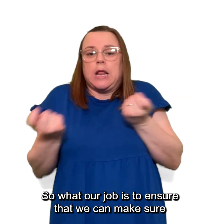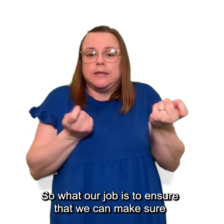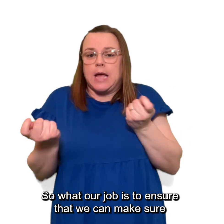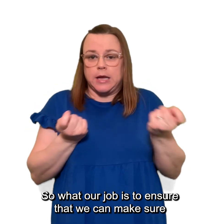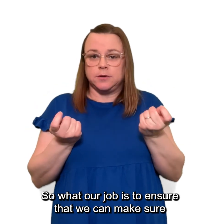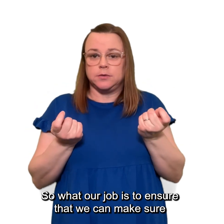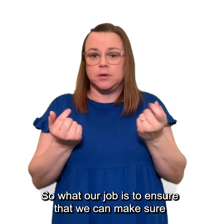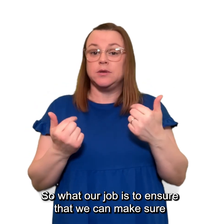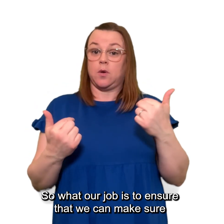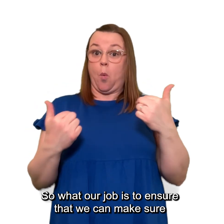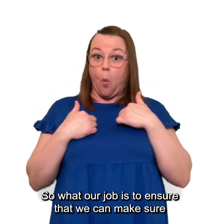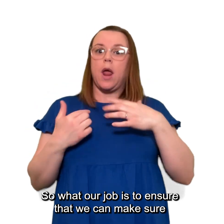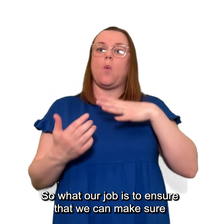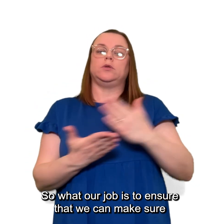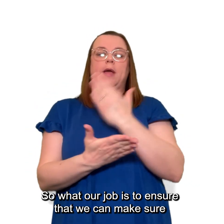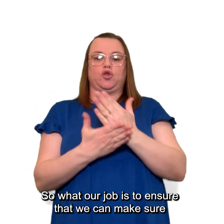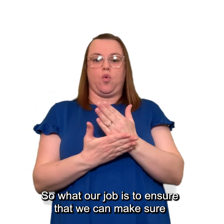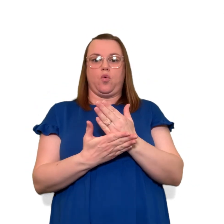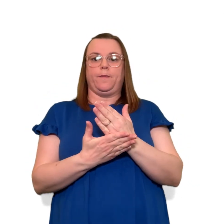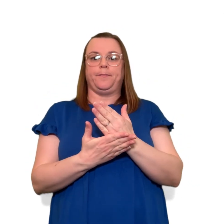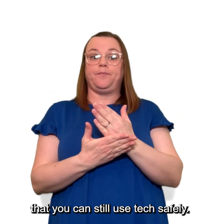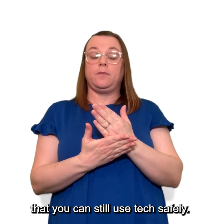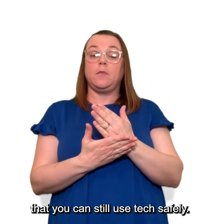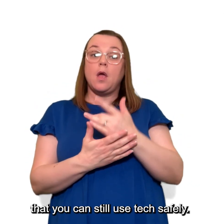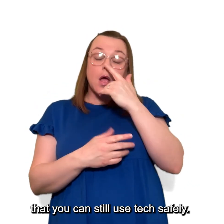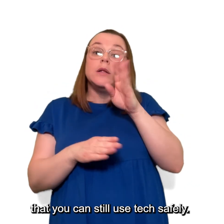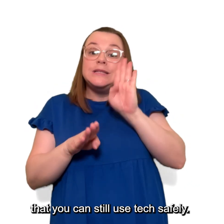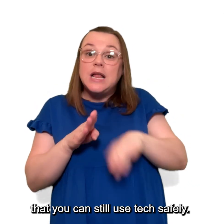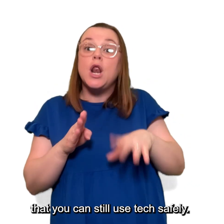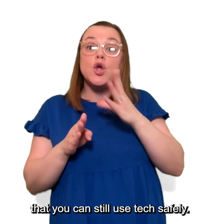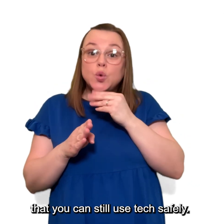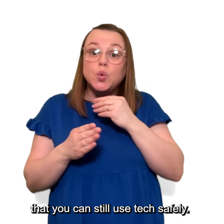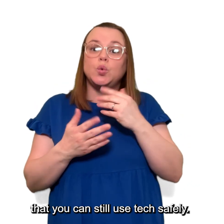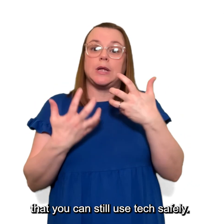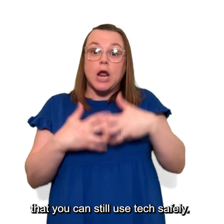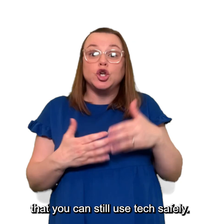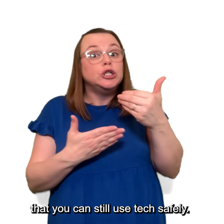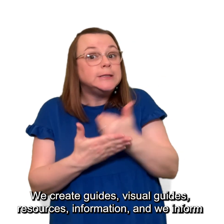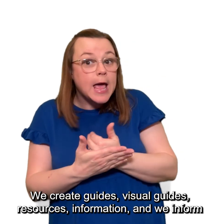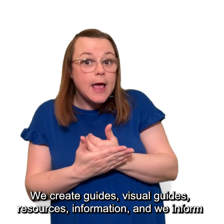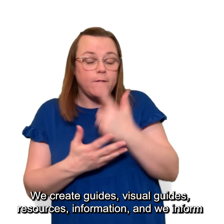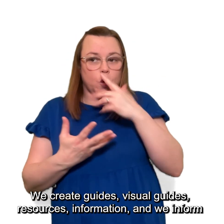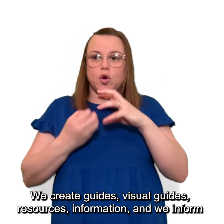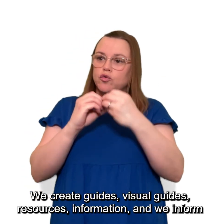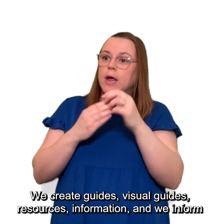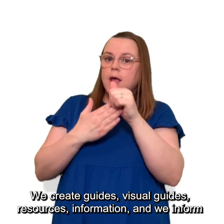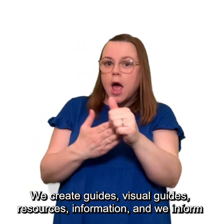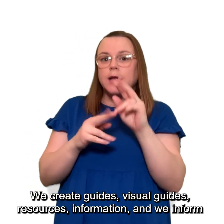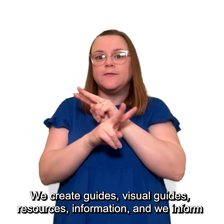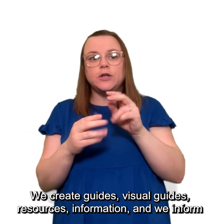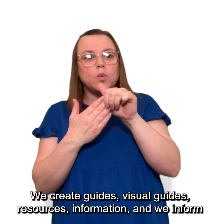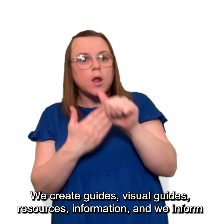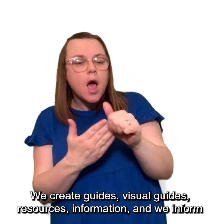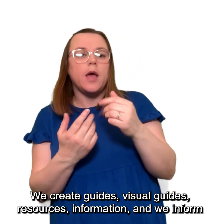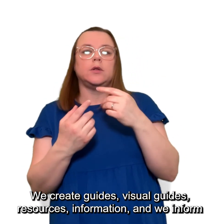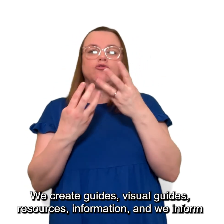what our job is to ensure that we can make sure that you can still use tech safely. We create guides, visual